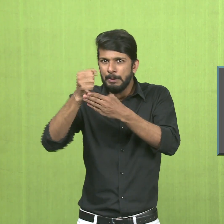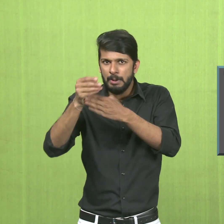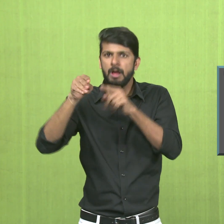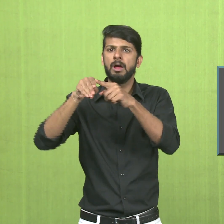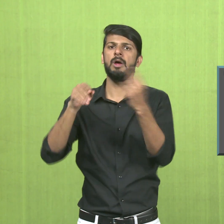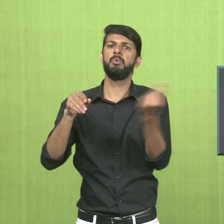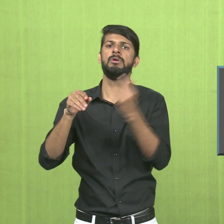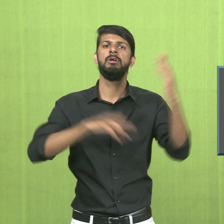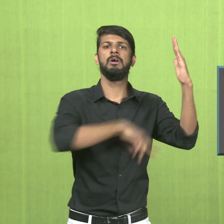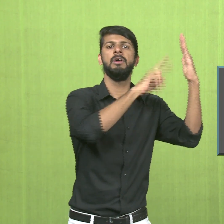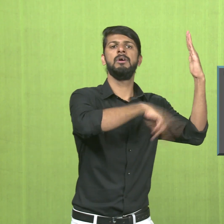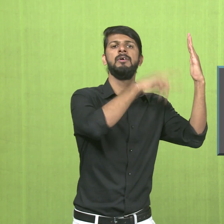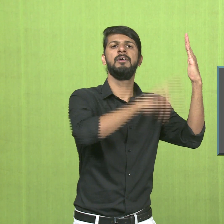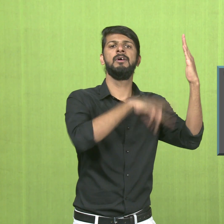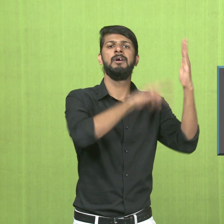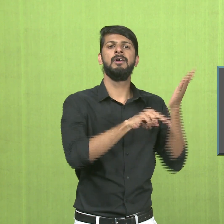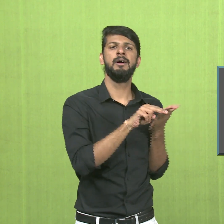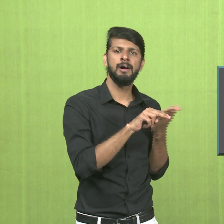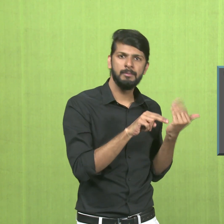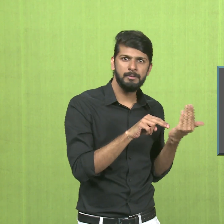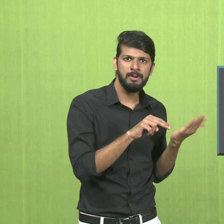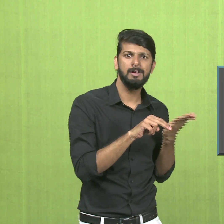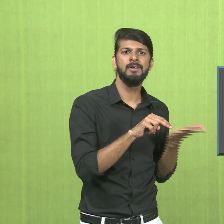mass, and that becomes the brush.